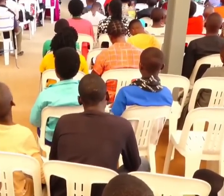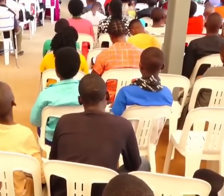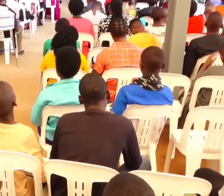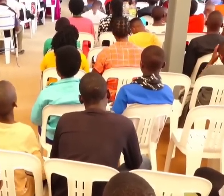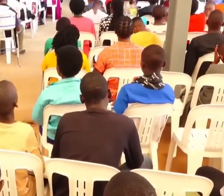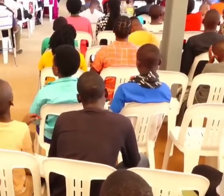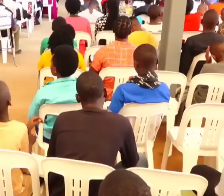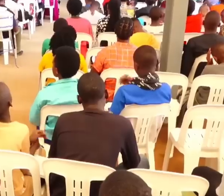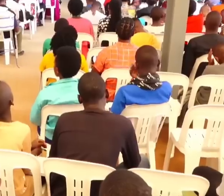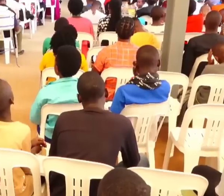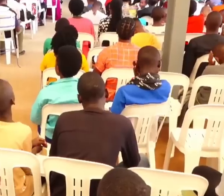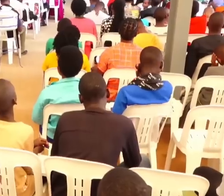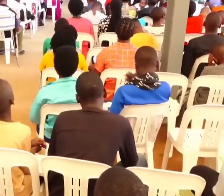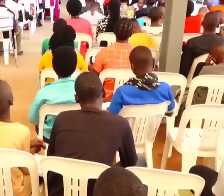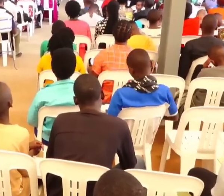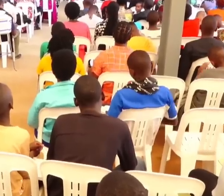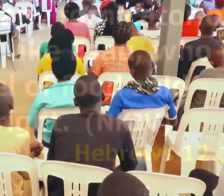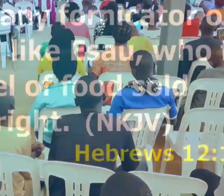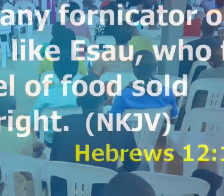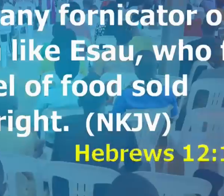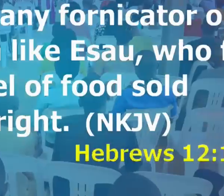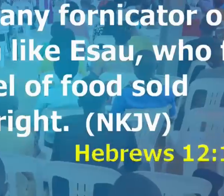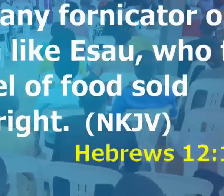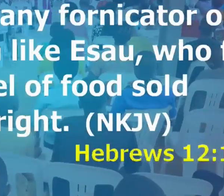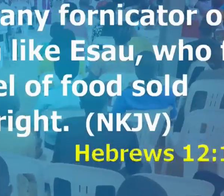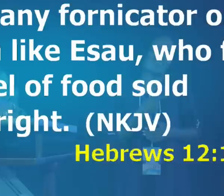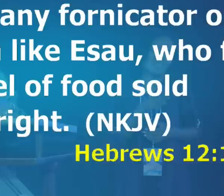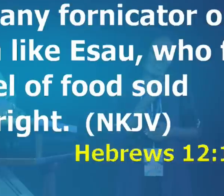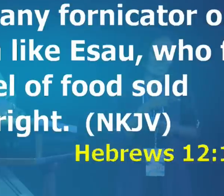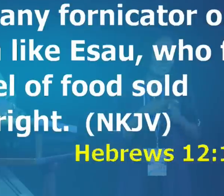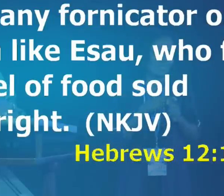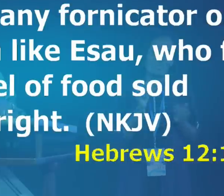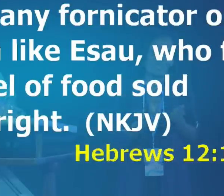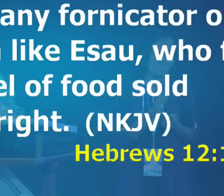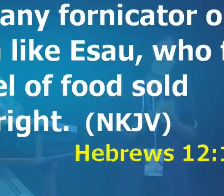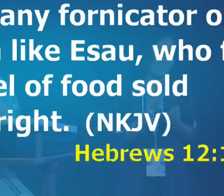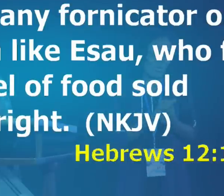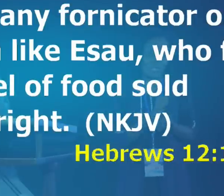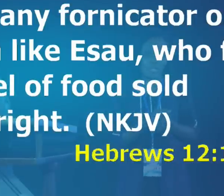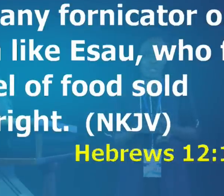Nechibaletero kubono na. That may spoil you.